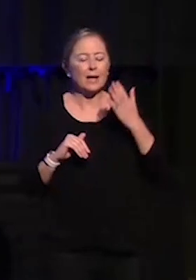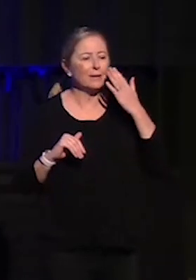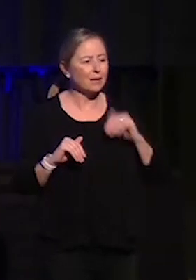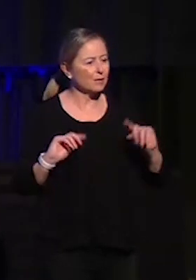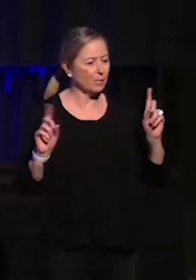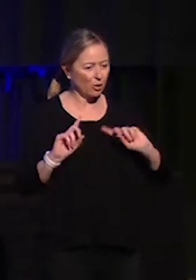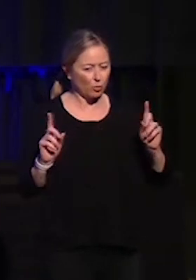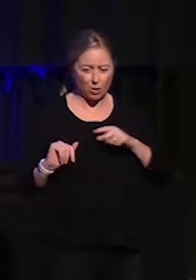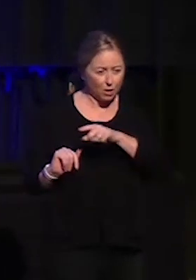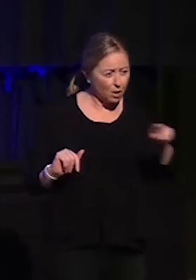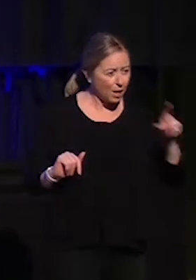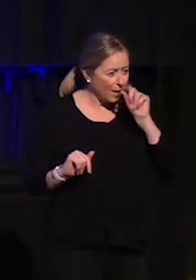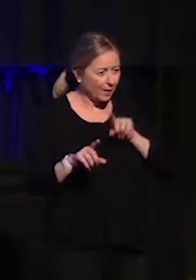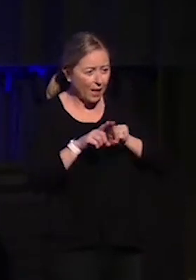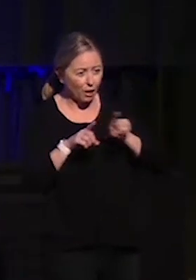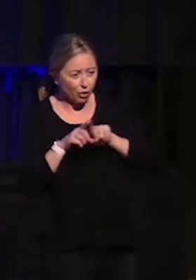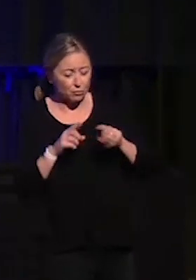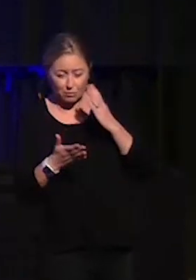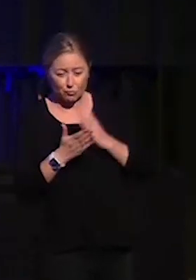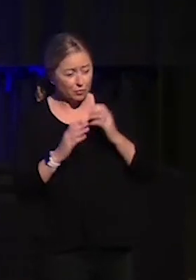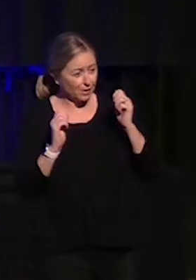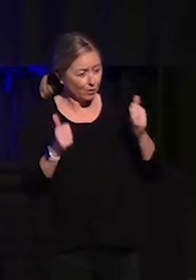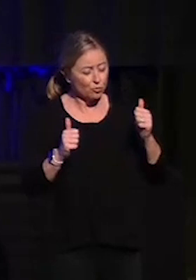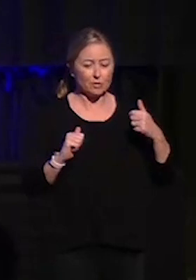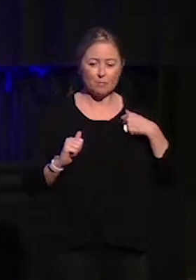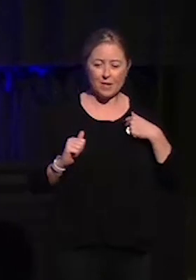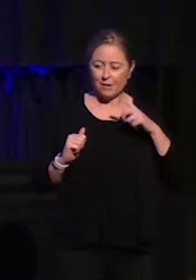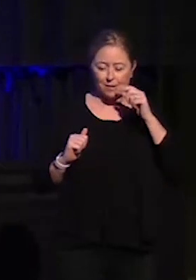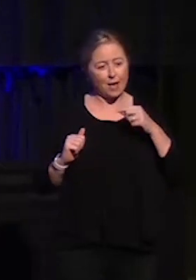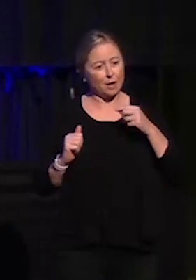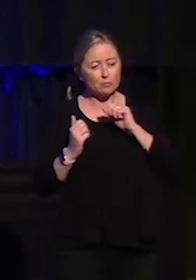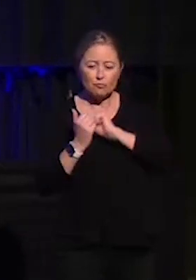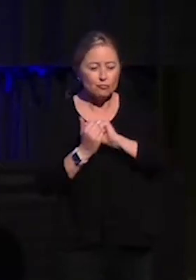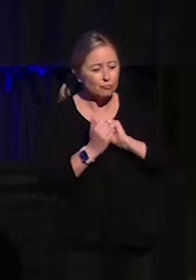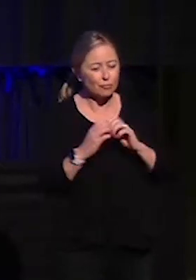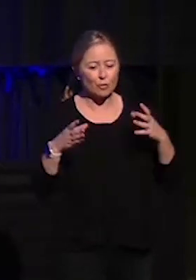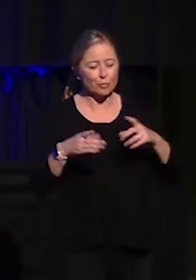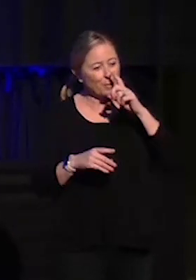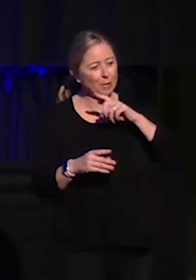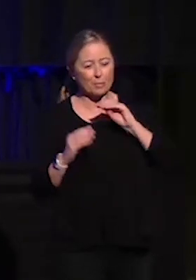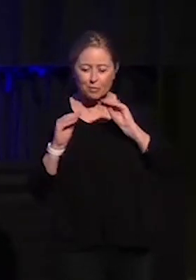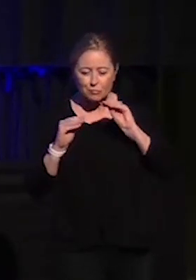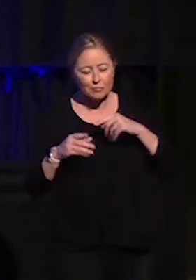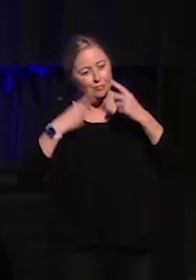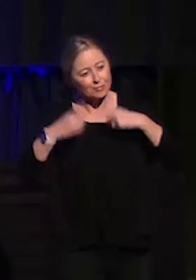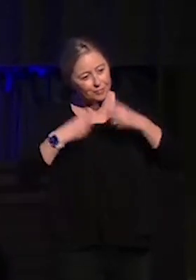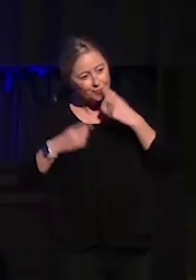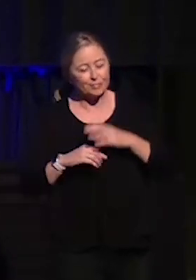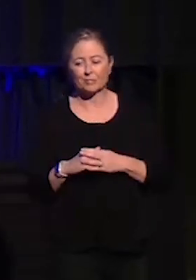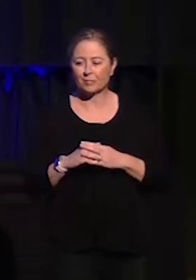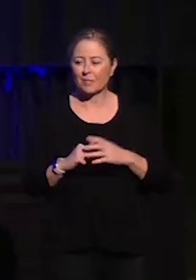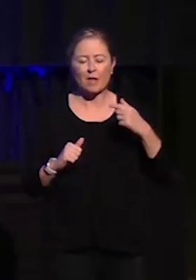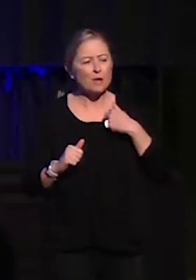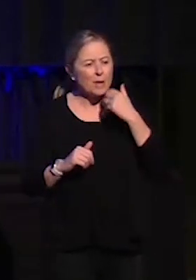there, right? So it was quite enlightening for me to be able to work with this group of people. But then it was always at the back of